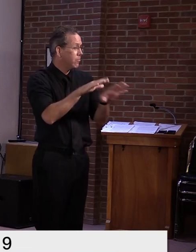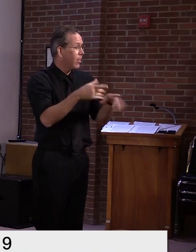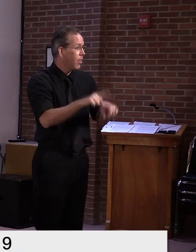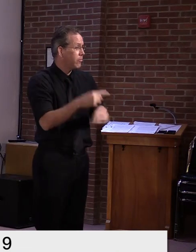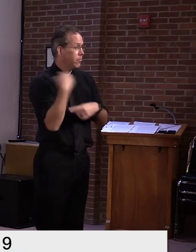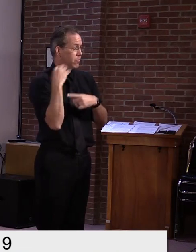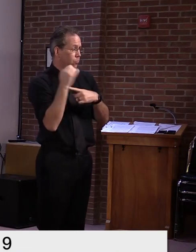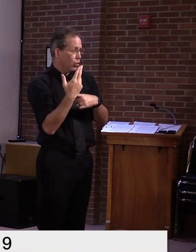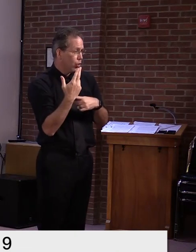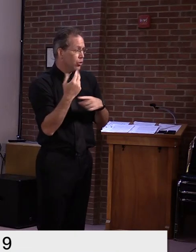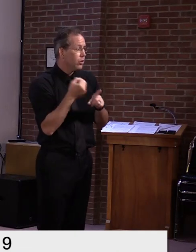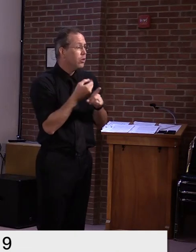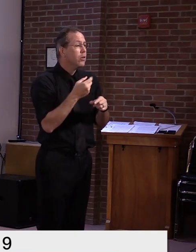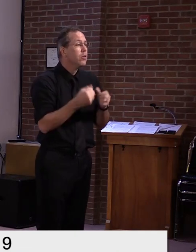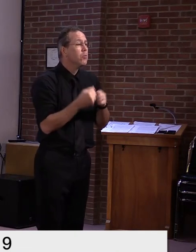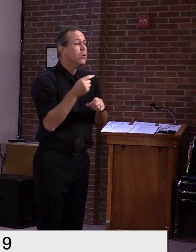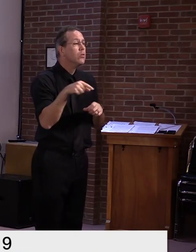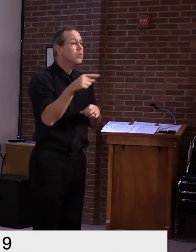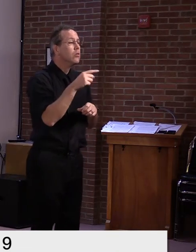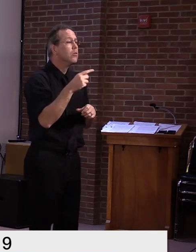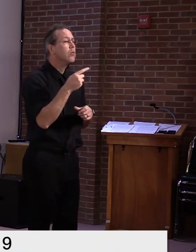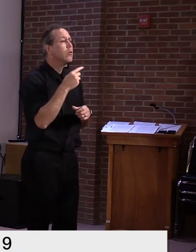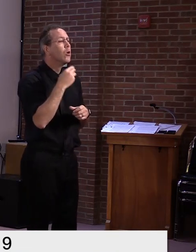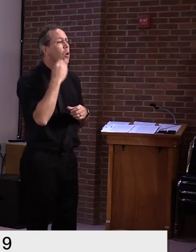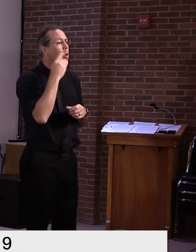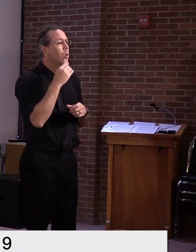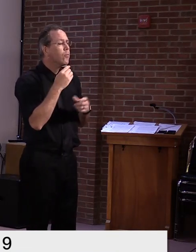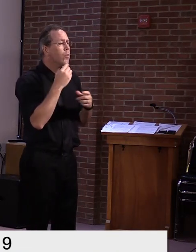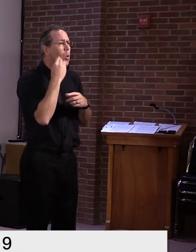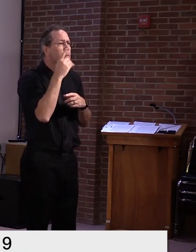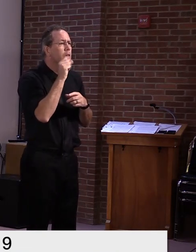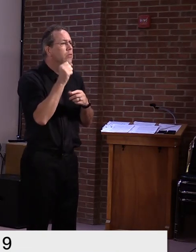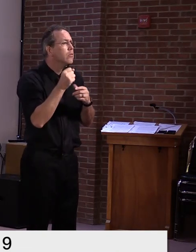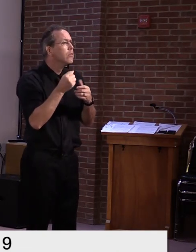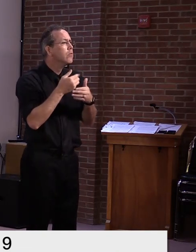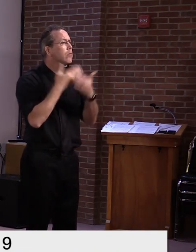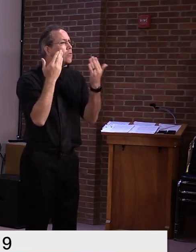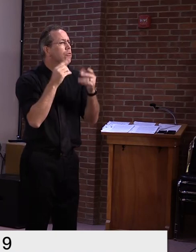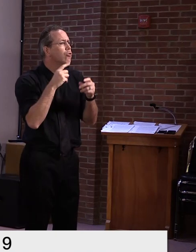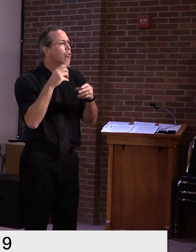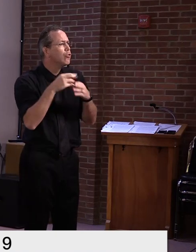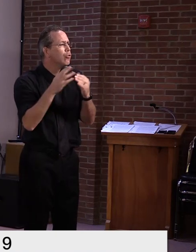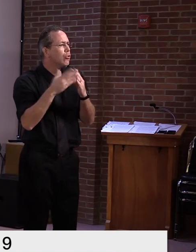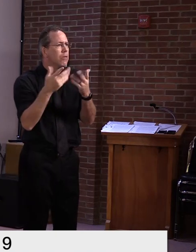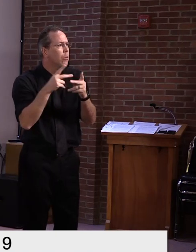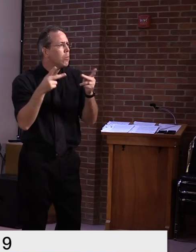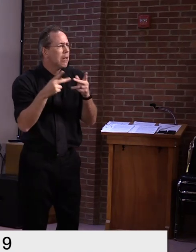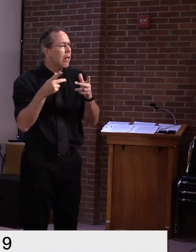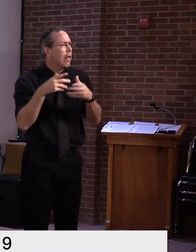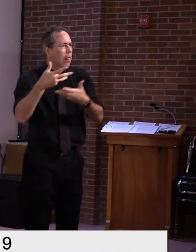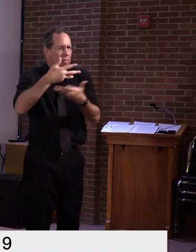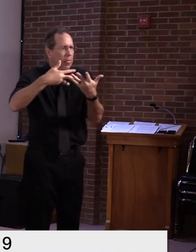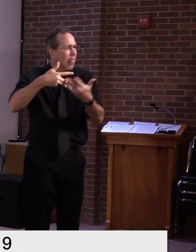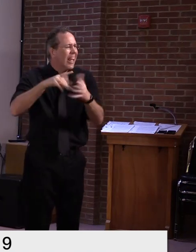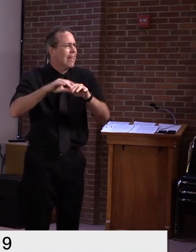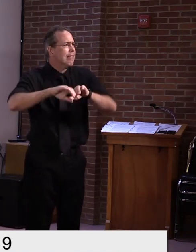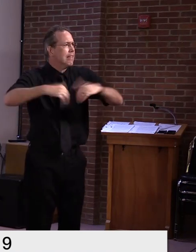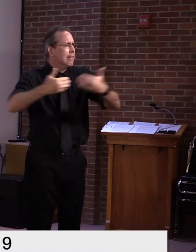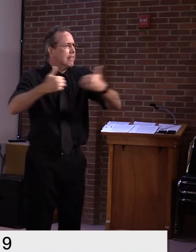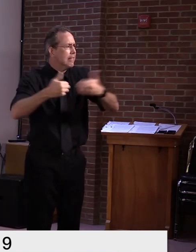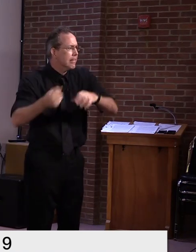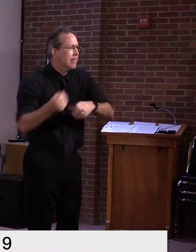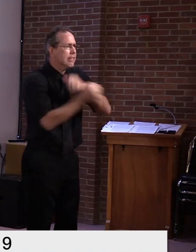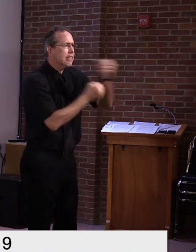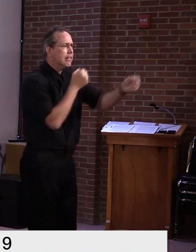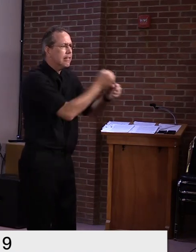state started closing down for obvious reasons. It's congregate living. It was not safe to have that many